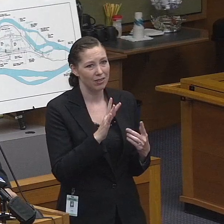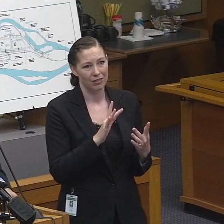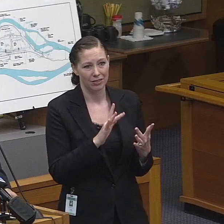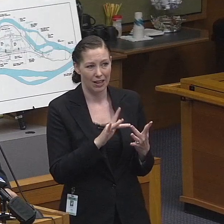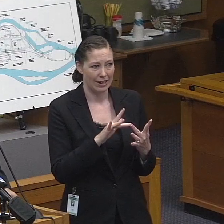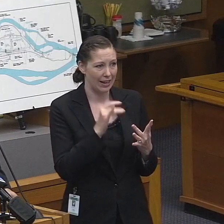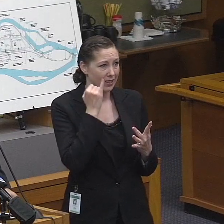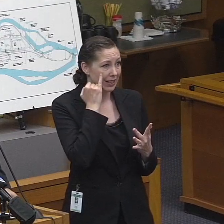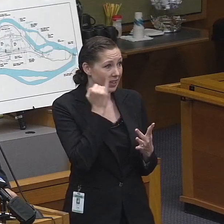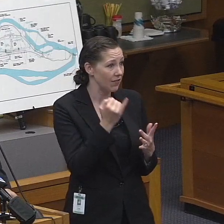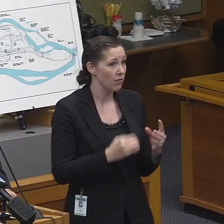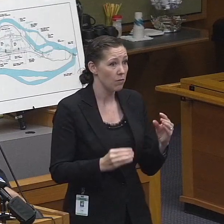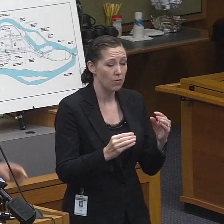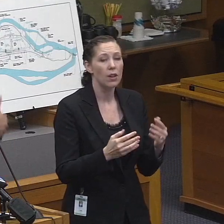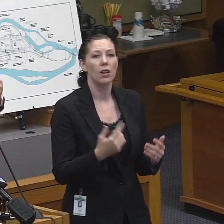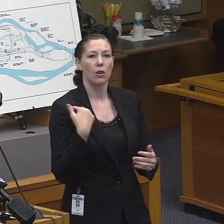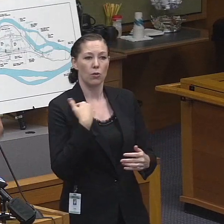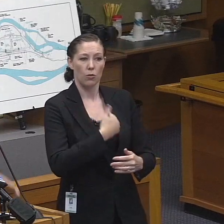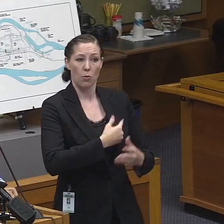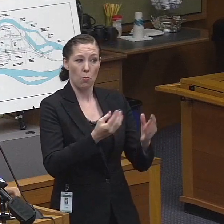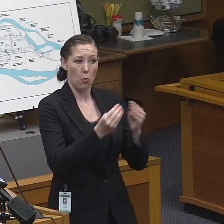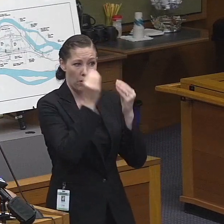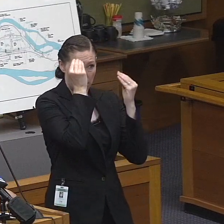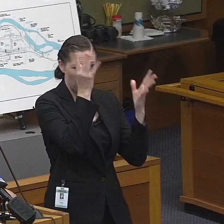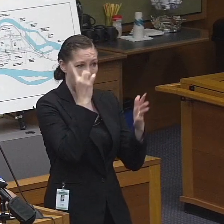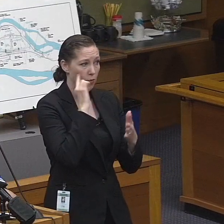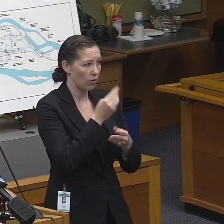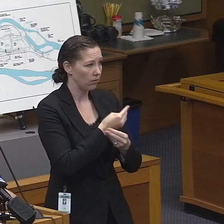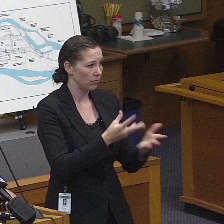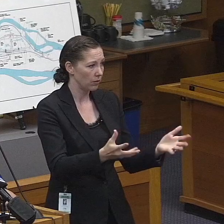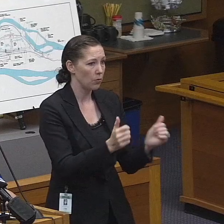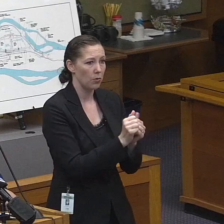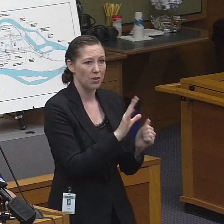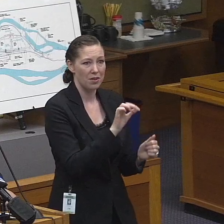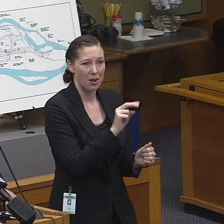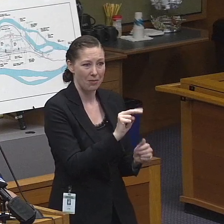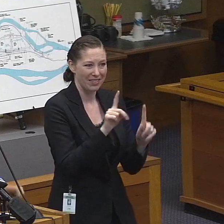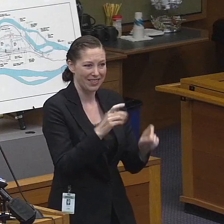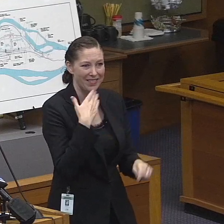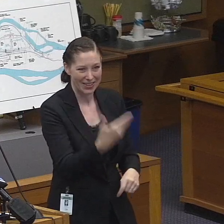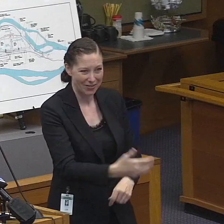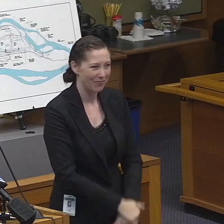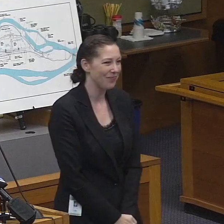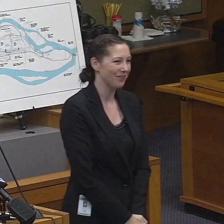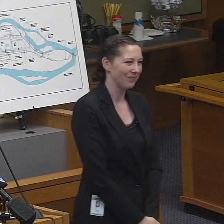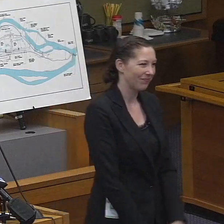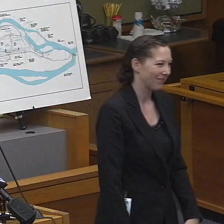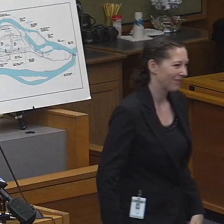any more information once we get going with the carbon testing. Okay, thank you.